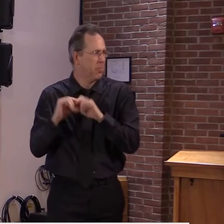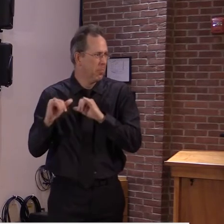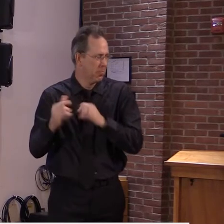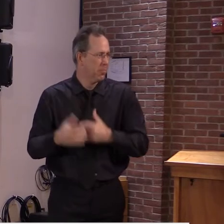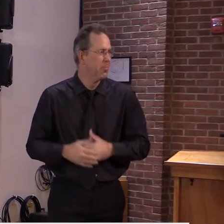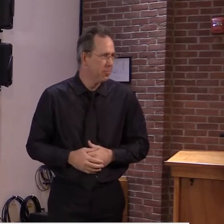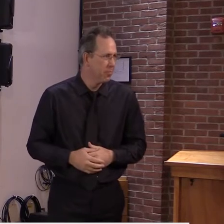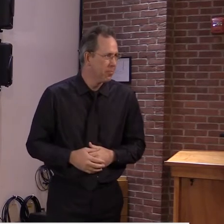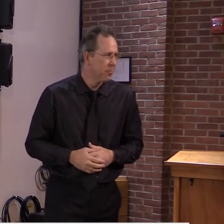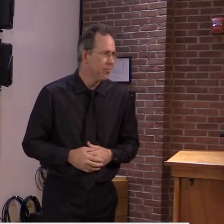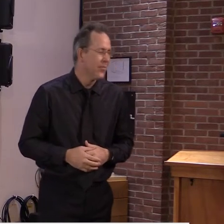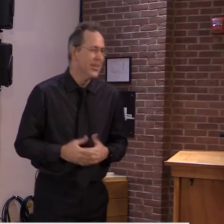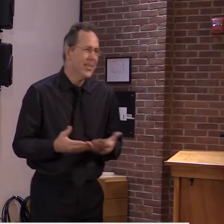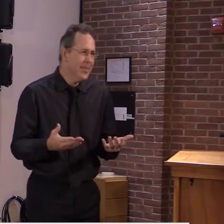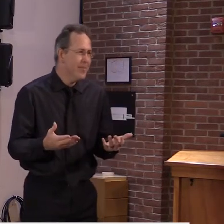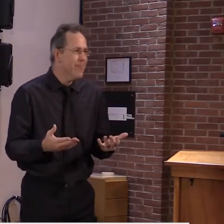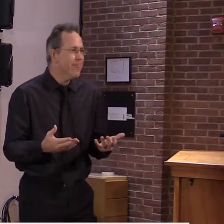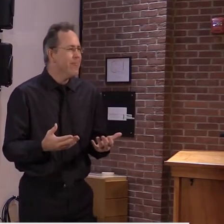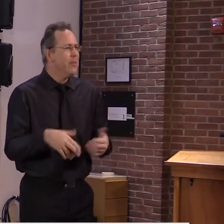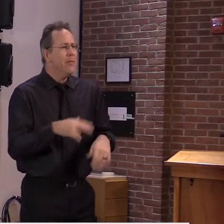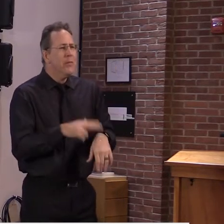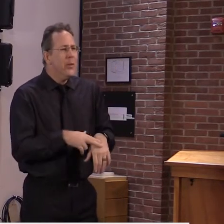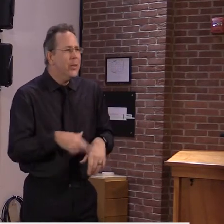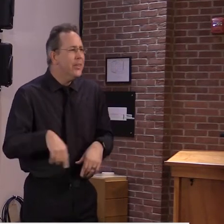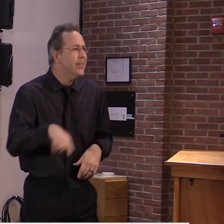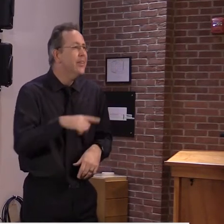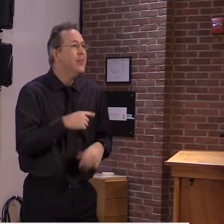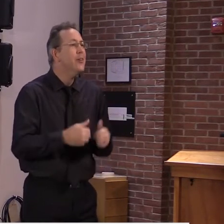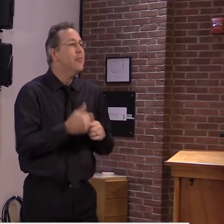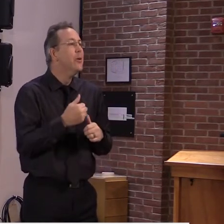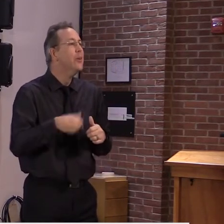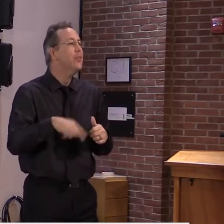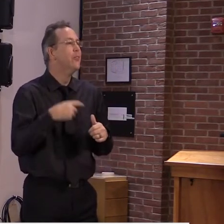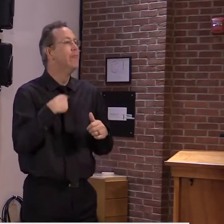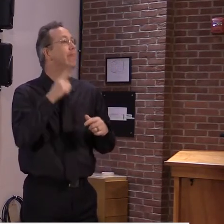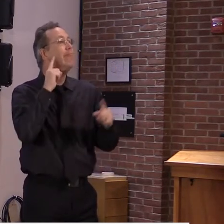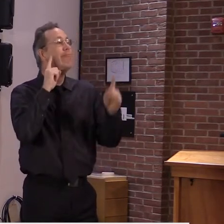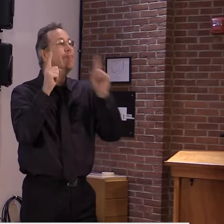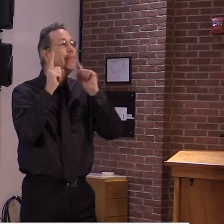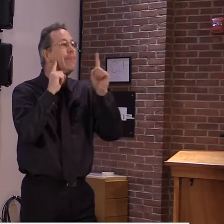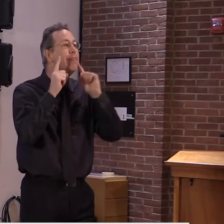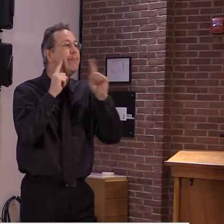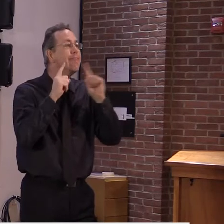Certainly, most of the evaluations we get from the outside